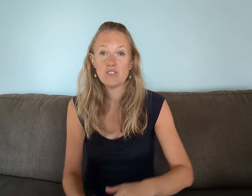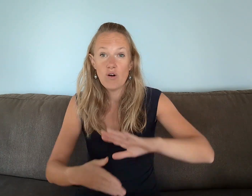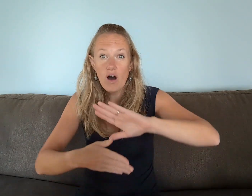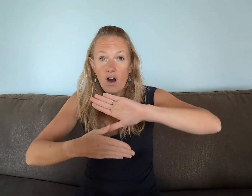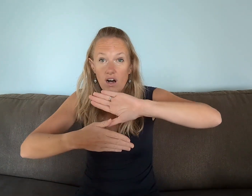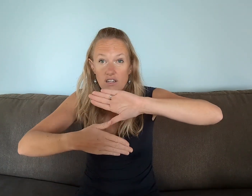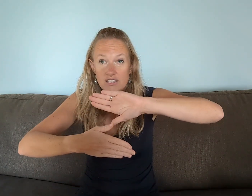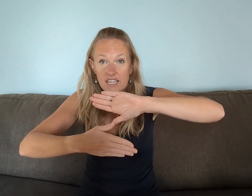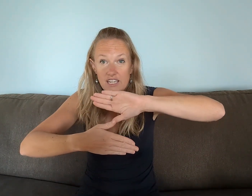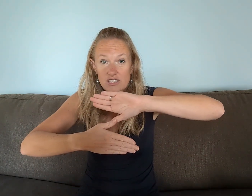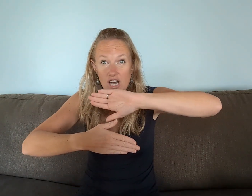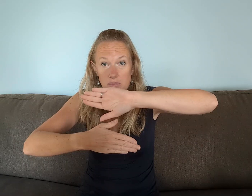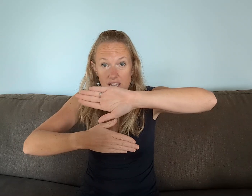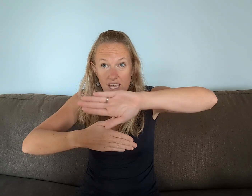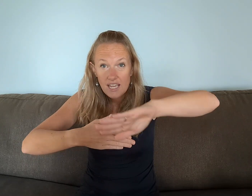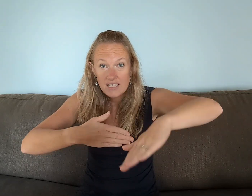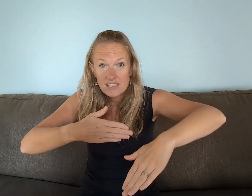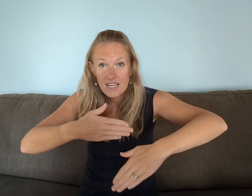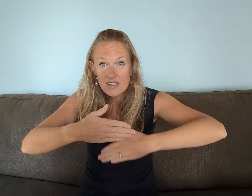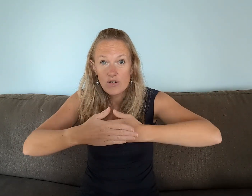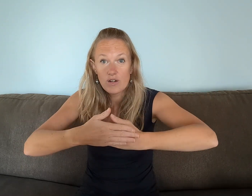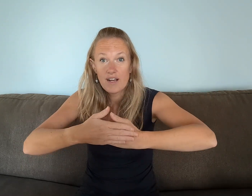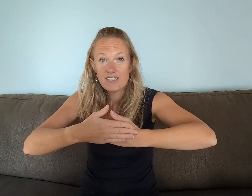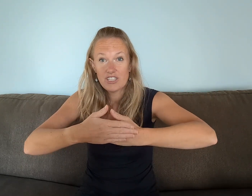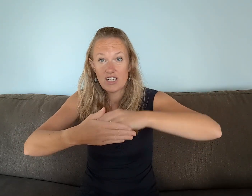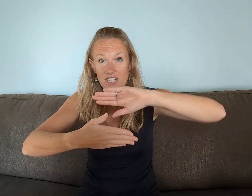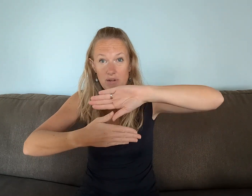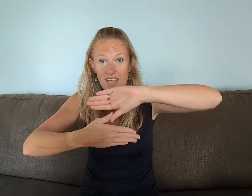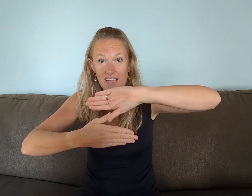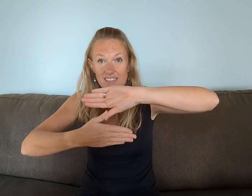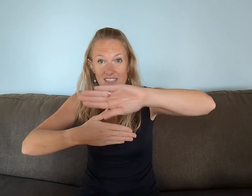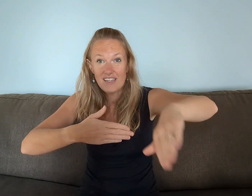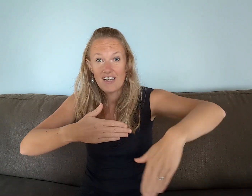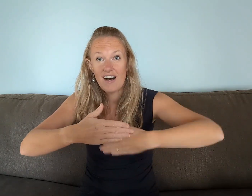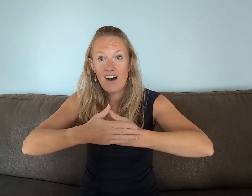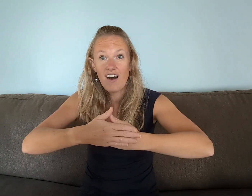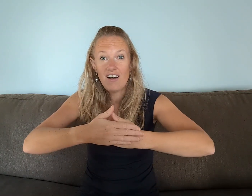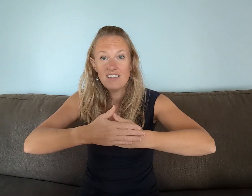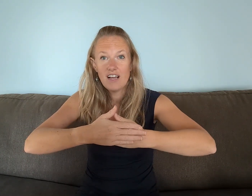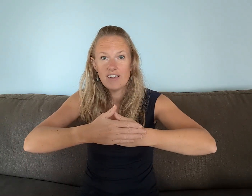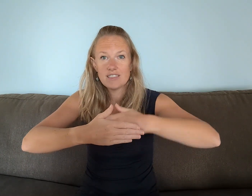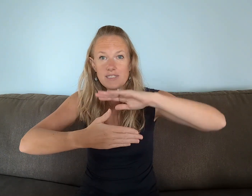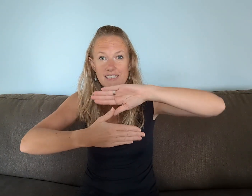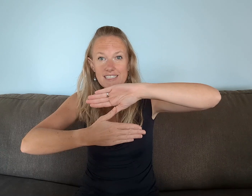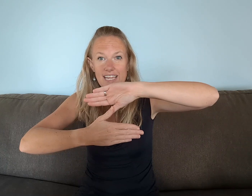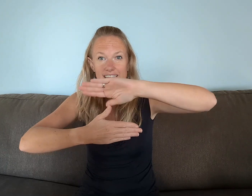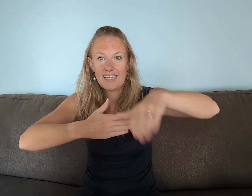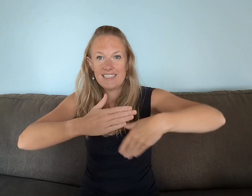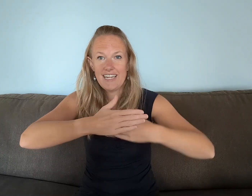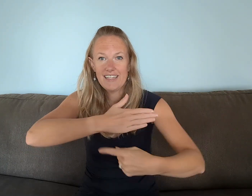So all, you're taking your dominant hand and you're going around your non-dominant hand. All, I've got some serious tan lines today. Look at